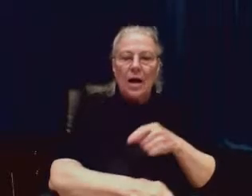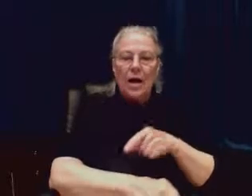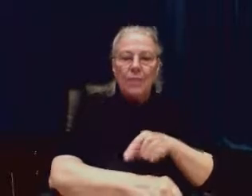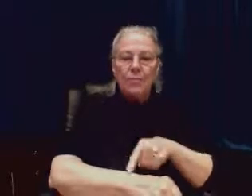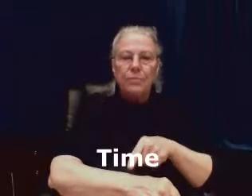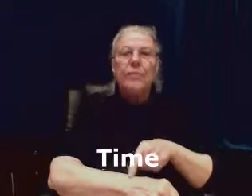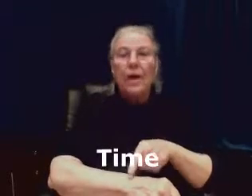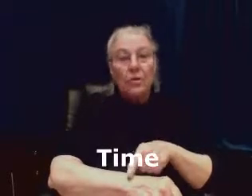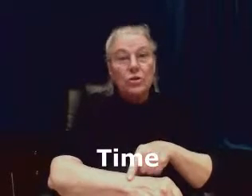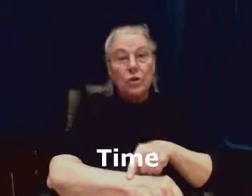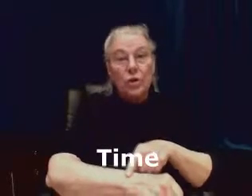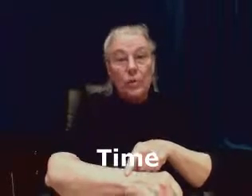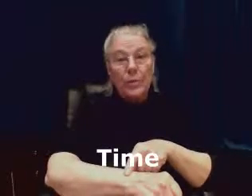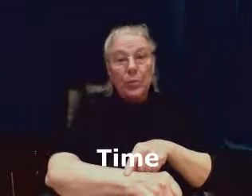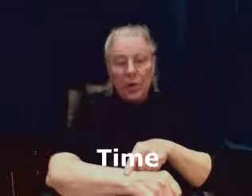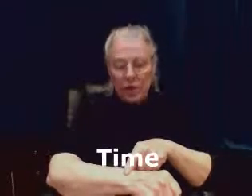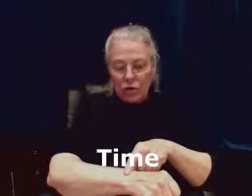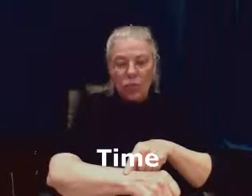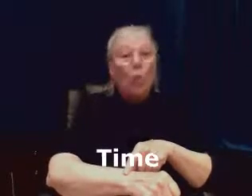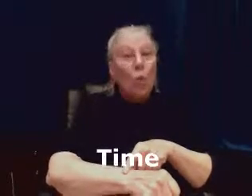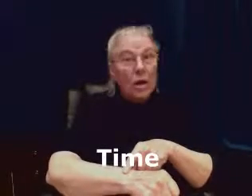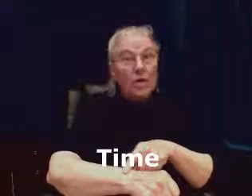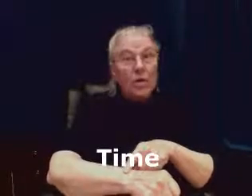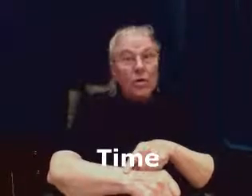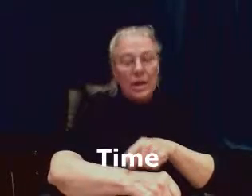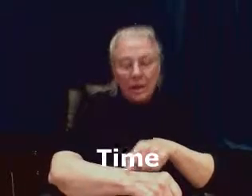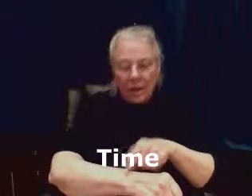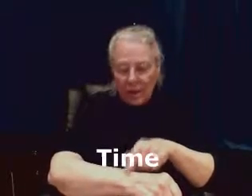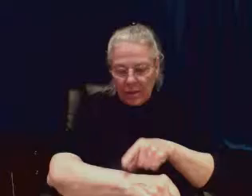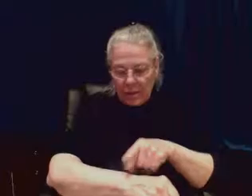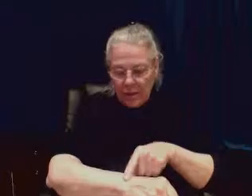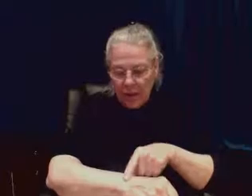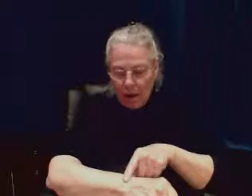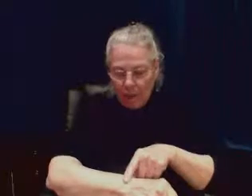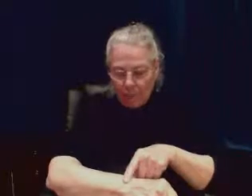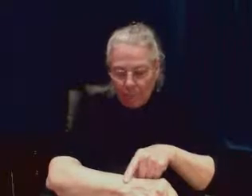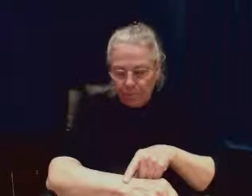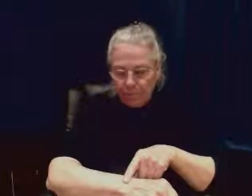Time, and you're just going to be pointing to your watch area. Time.